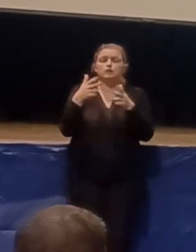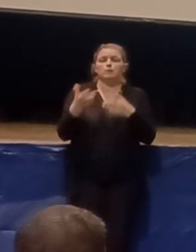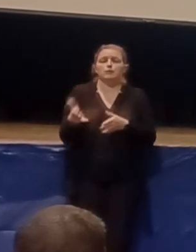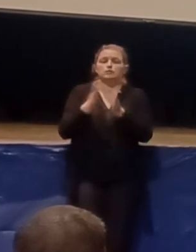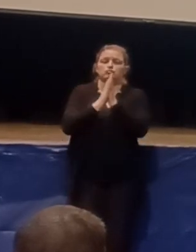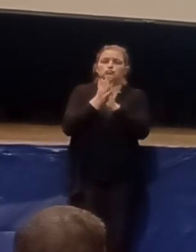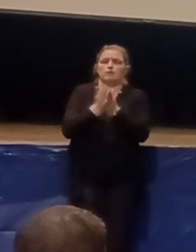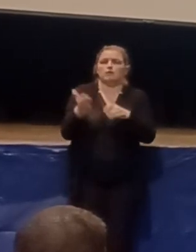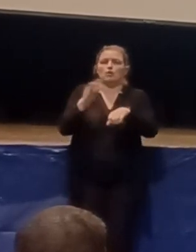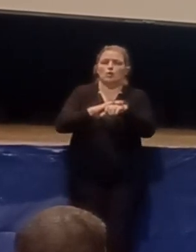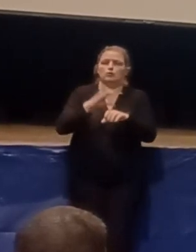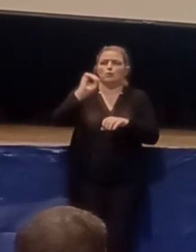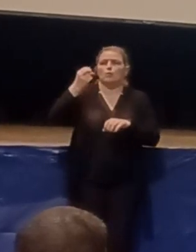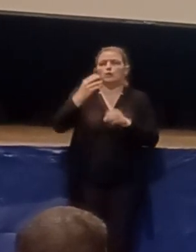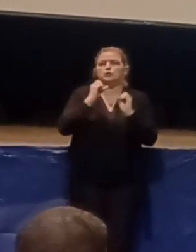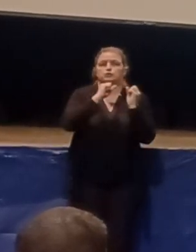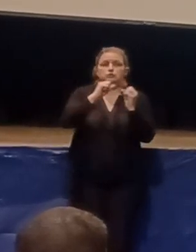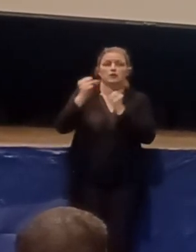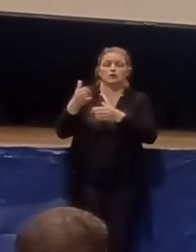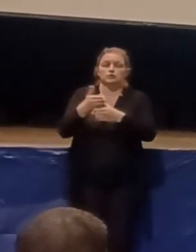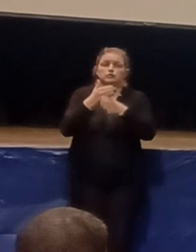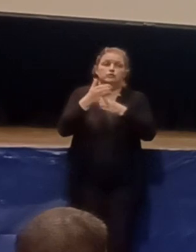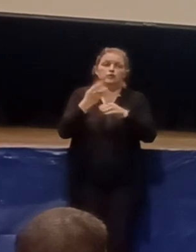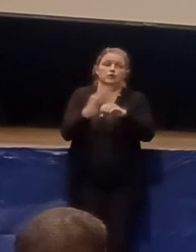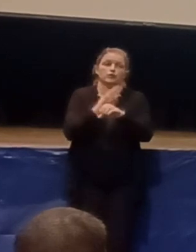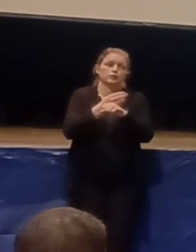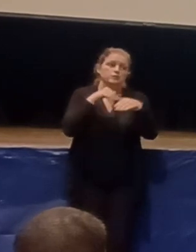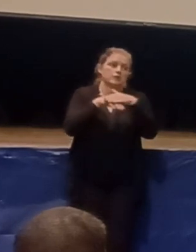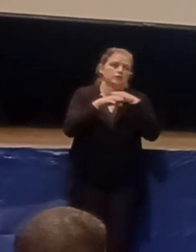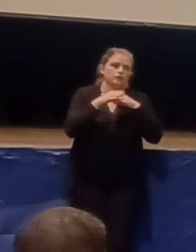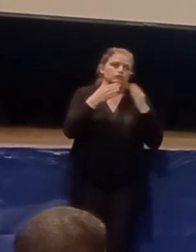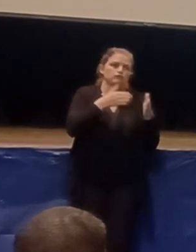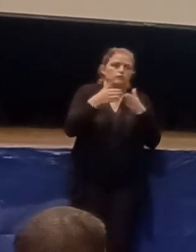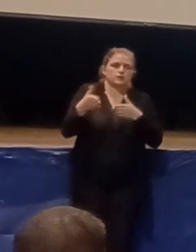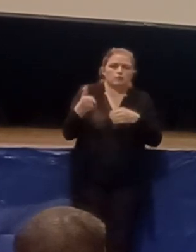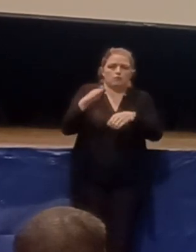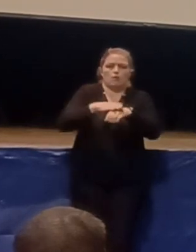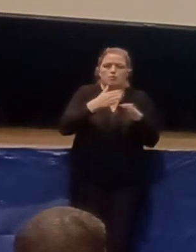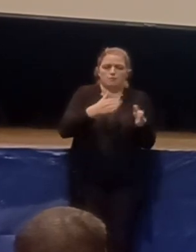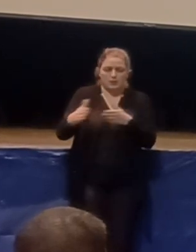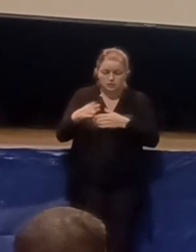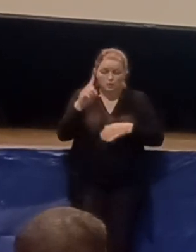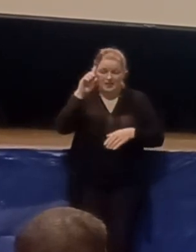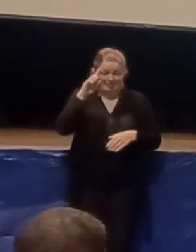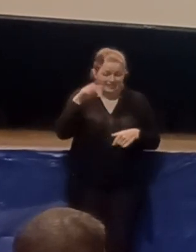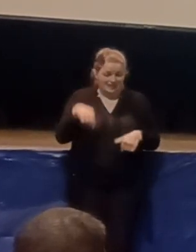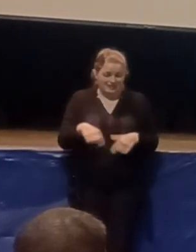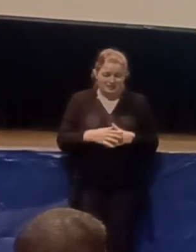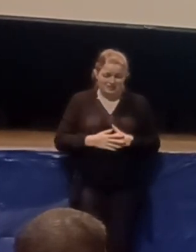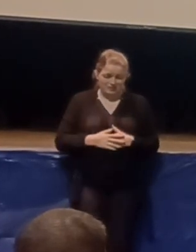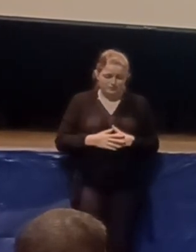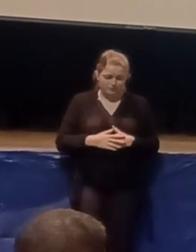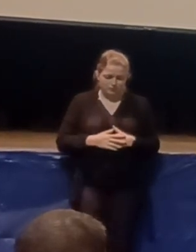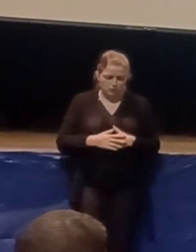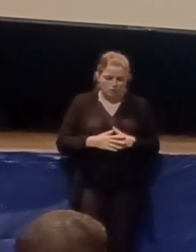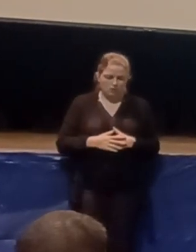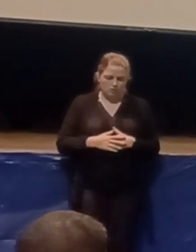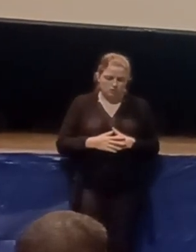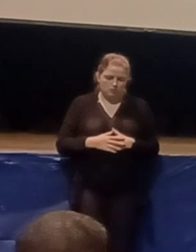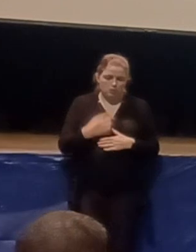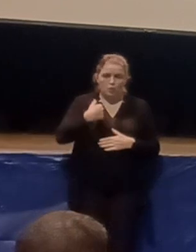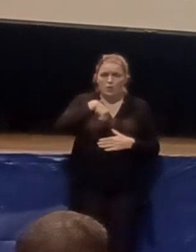Street and in those shared use access roads that are shown on the plan. So I think we have